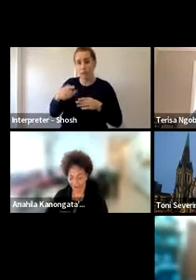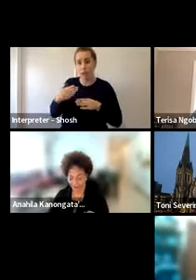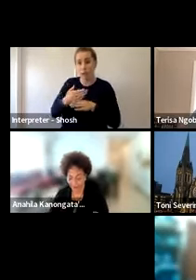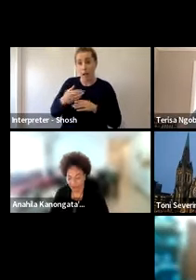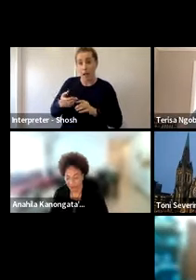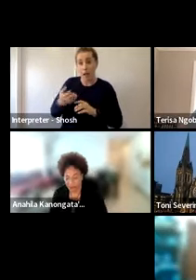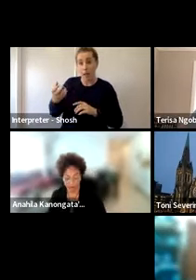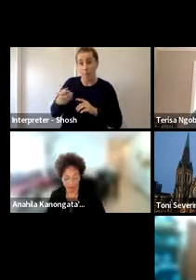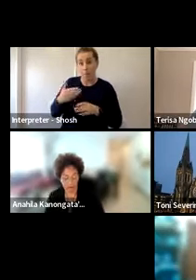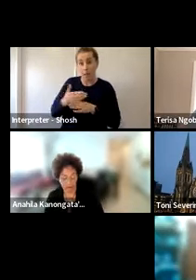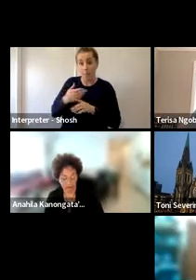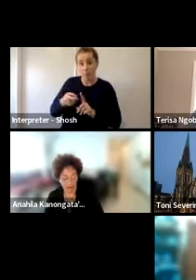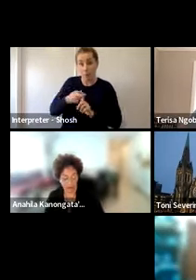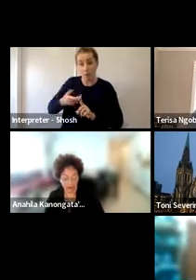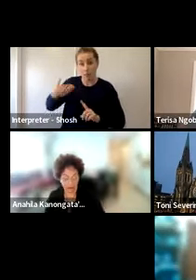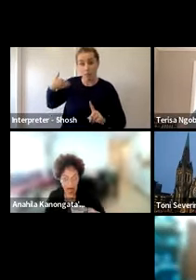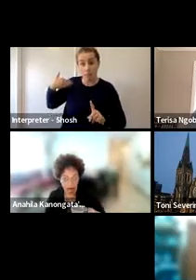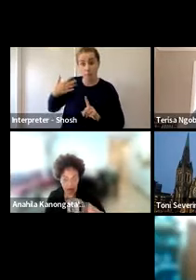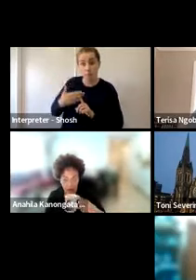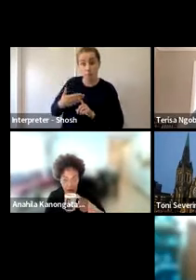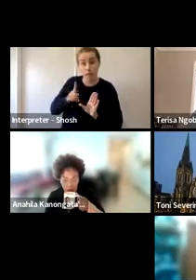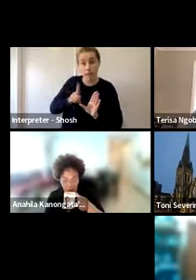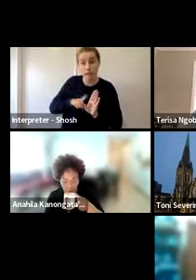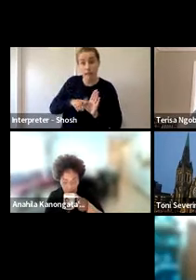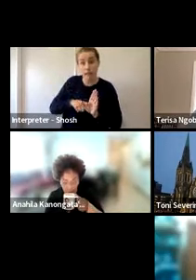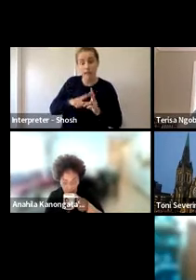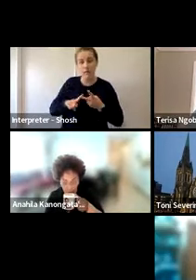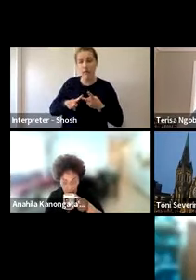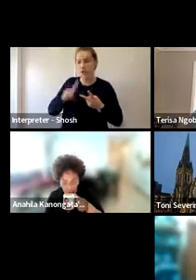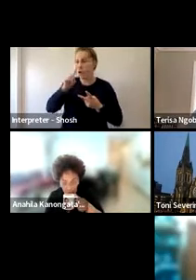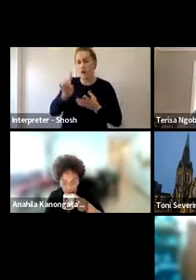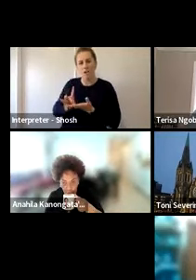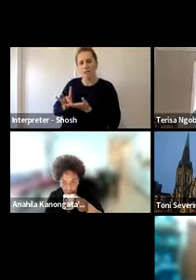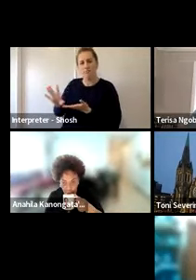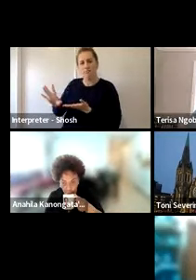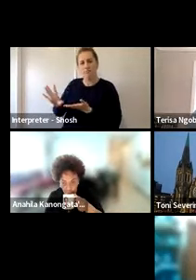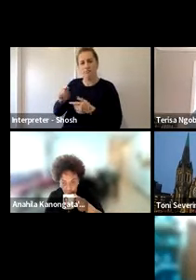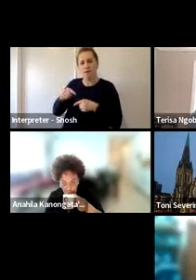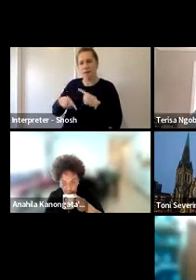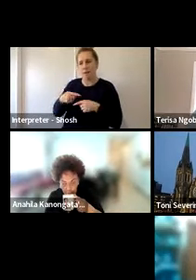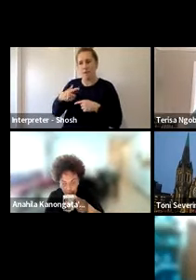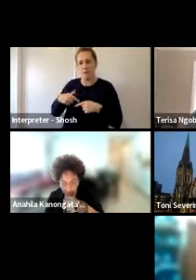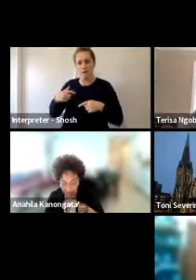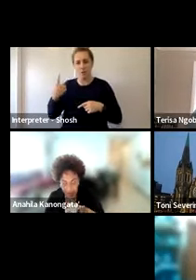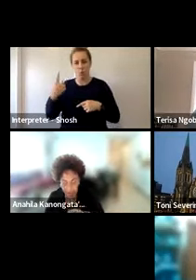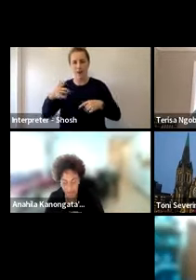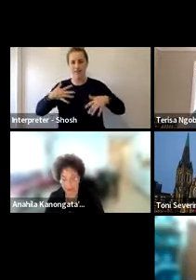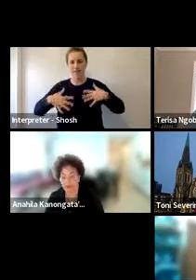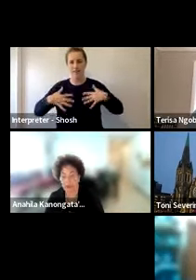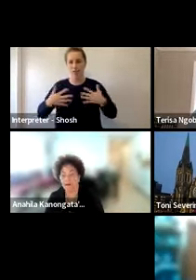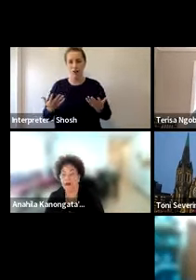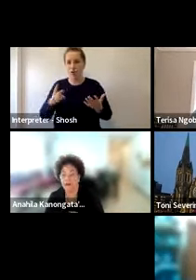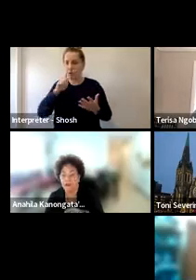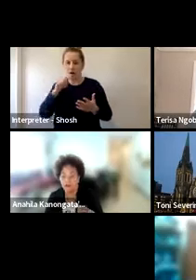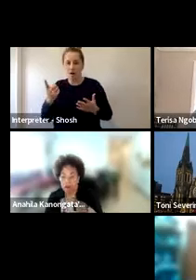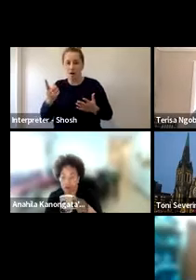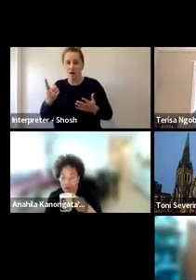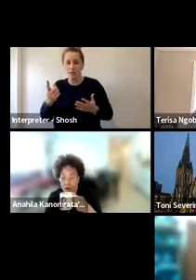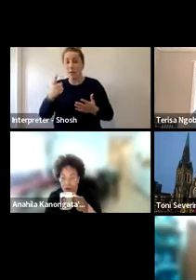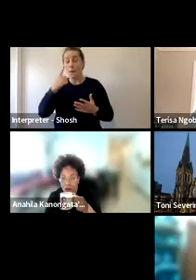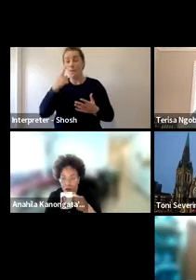many situations for many years. You can't be suddenly dismissed because you have a seizure. So people find